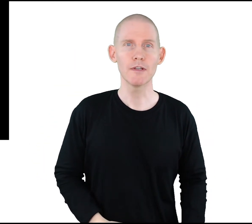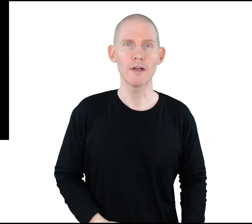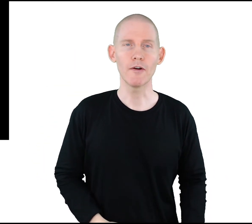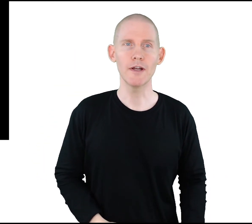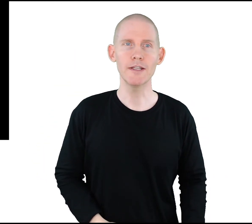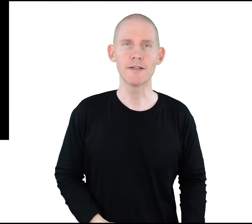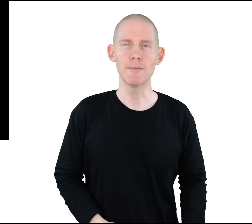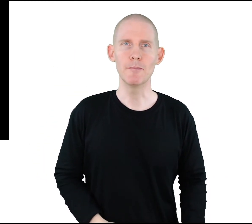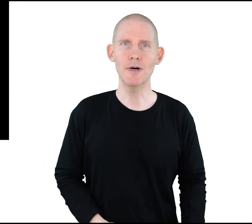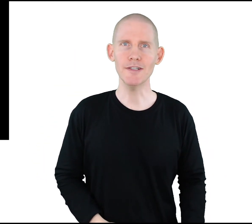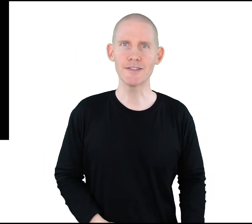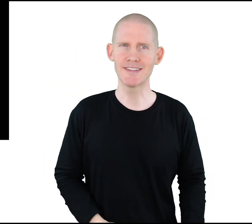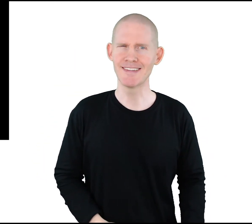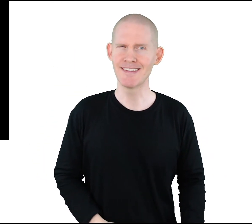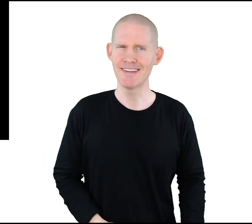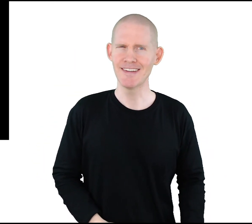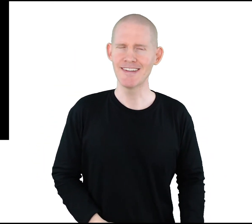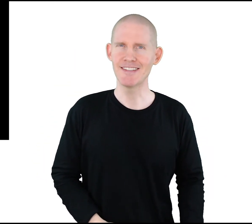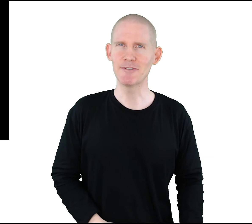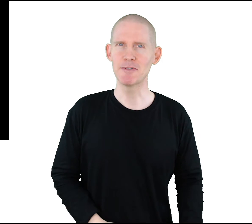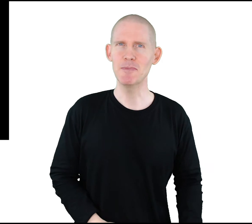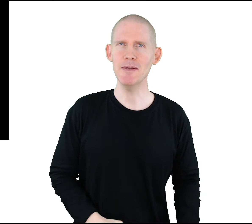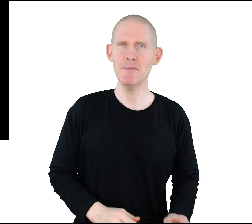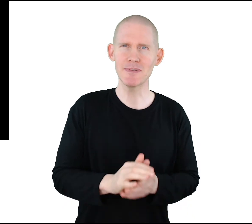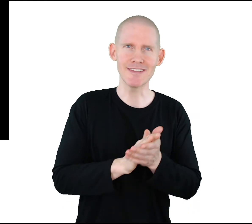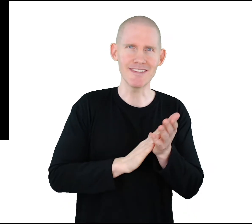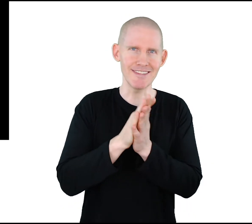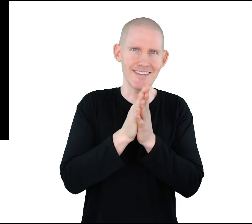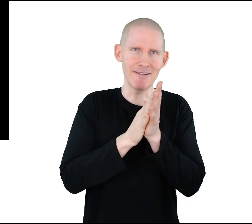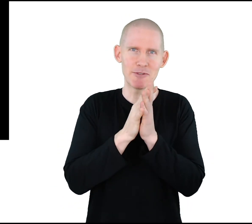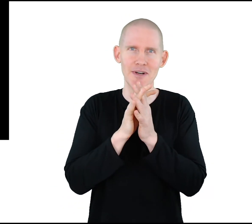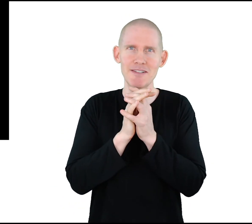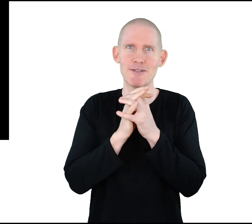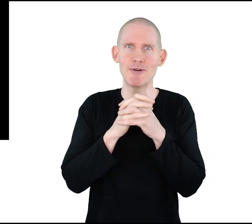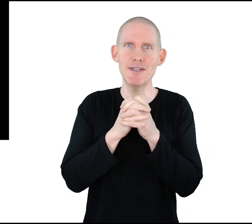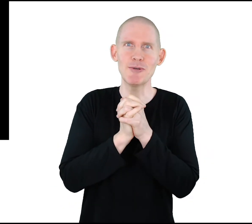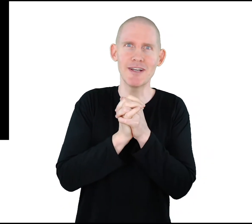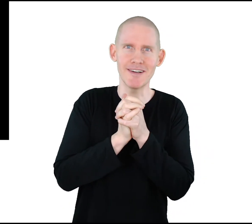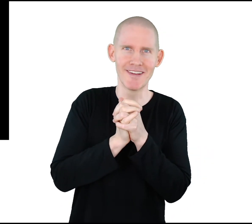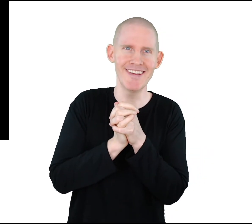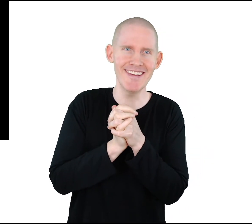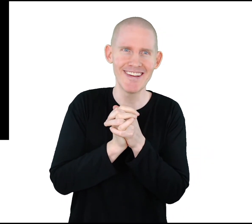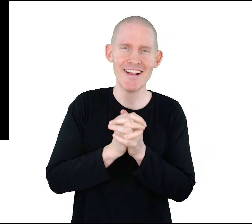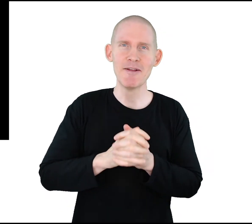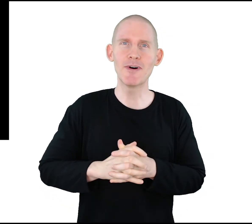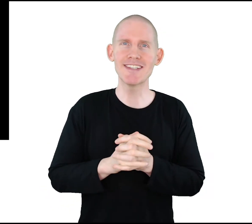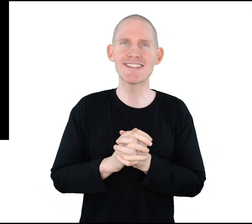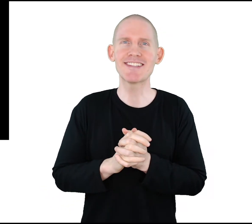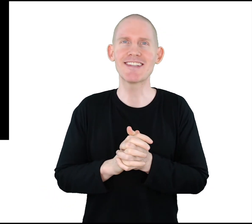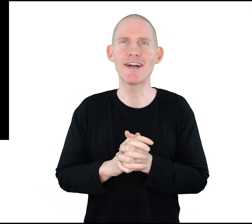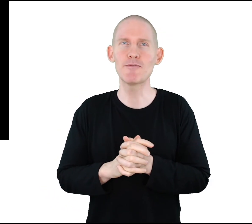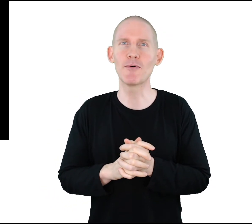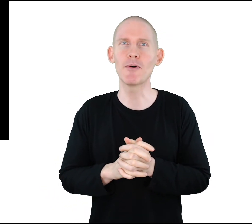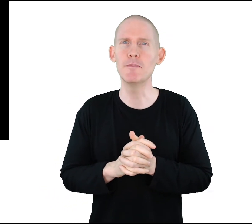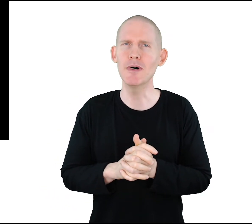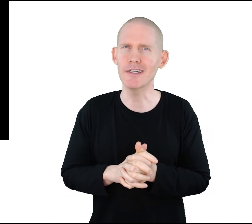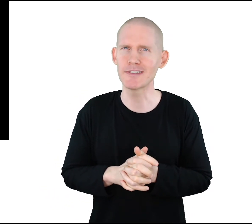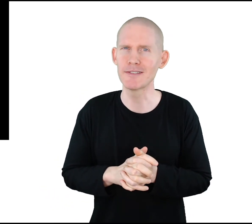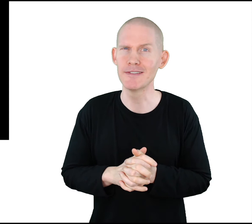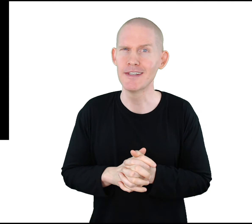All right, must. Do you remember? I'm trying to trick you here. What is the sign for must?